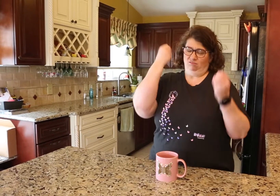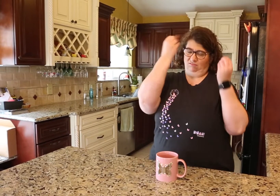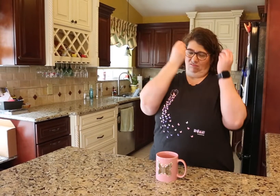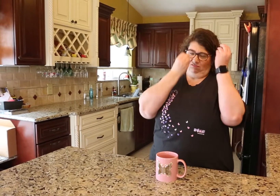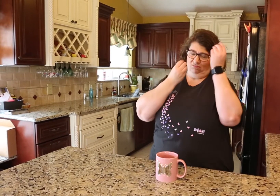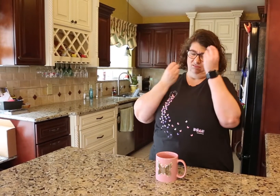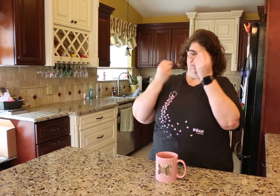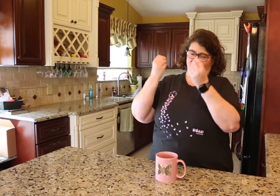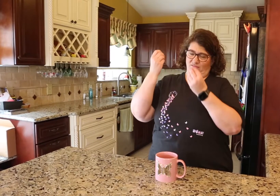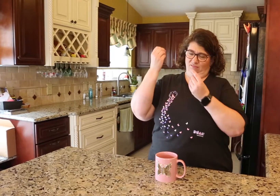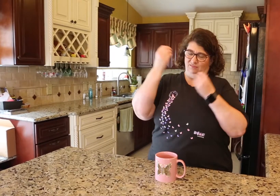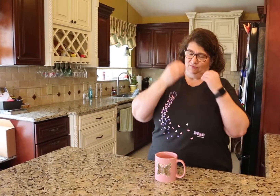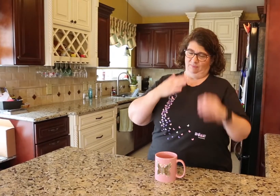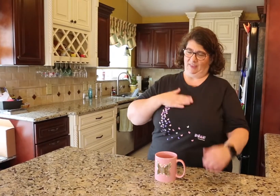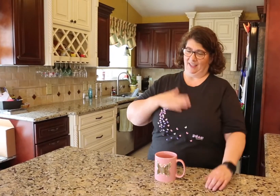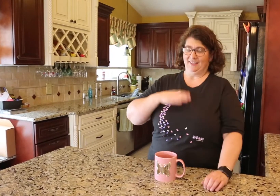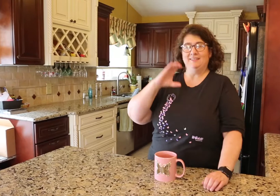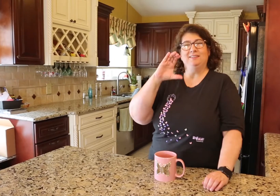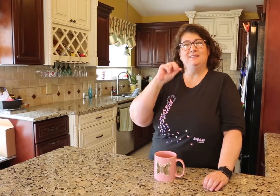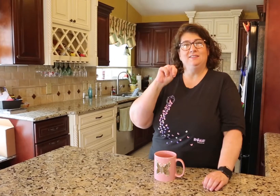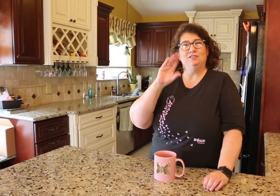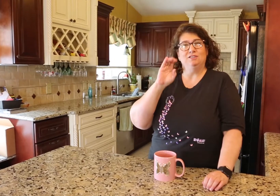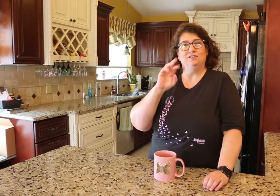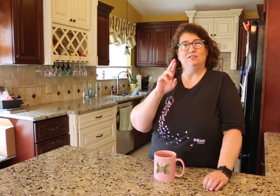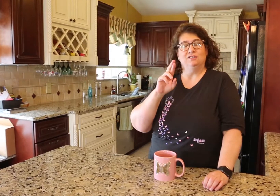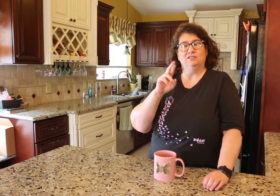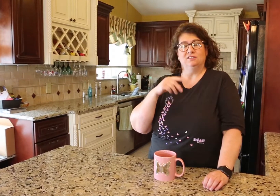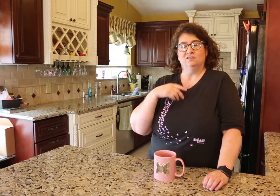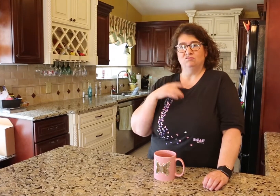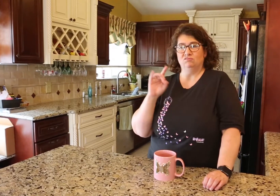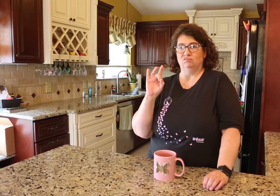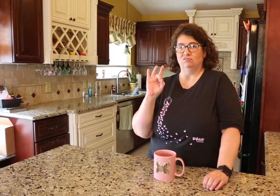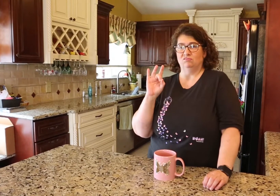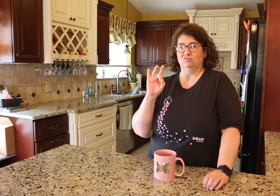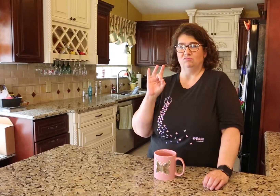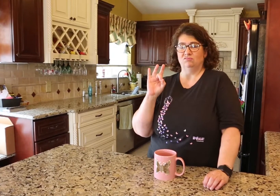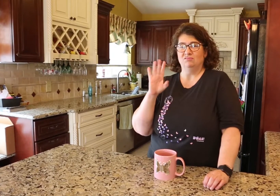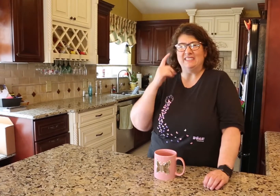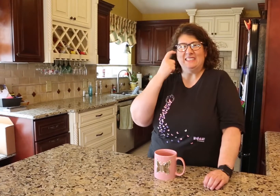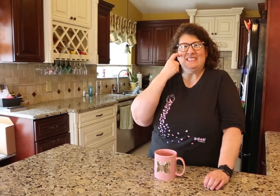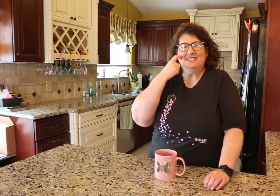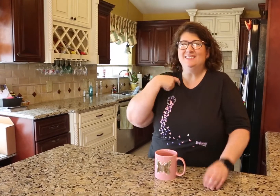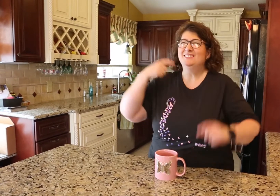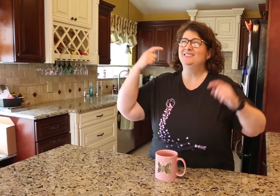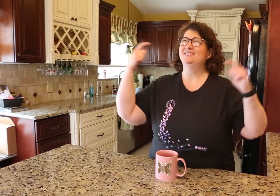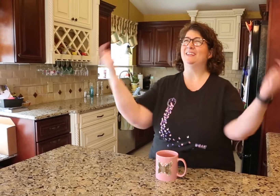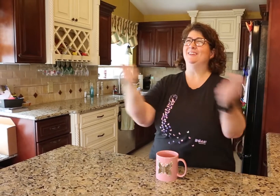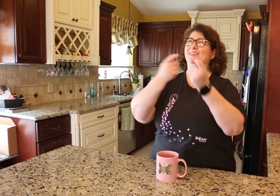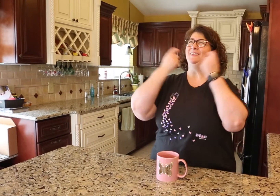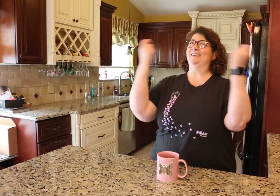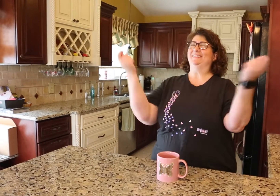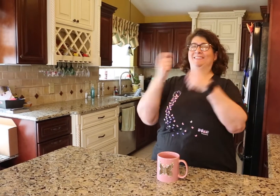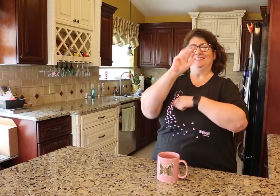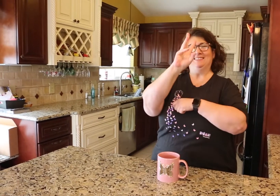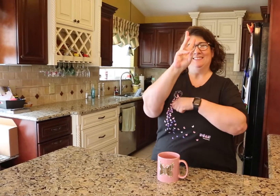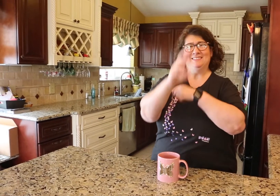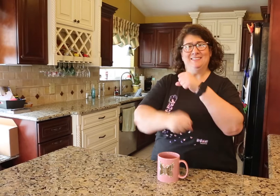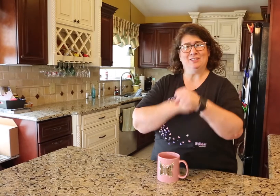I was just thinking about my experience with cancer. I recently celebrated 6 years of